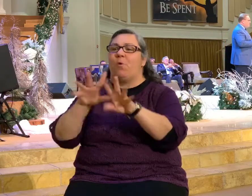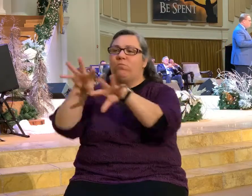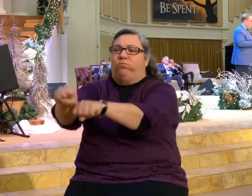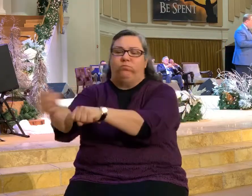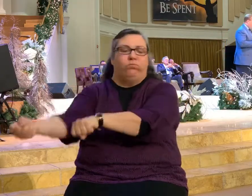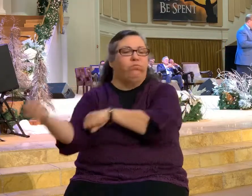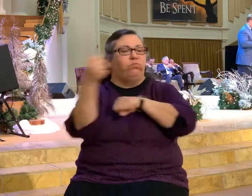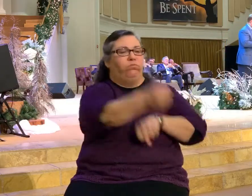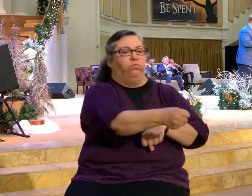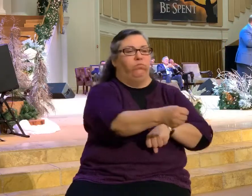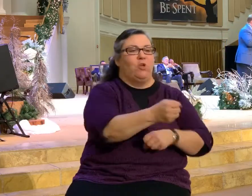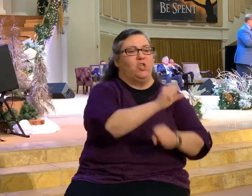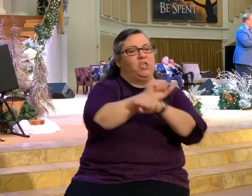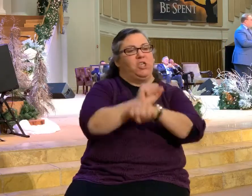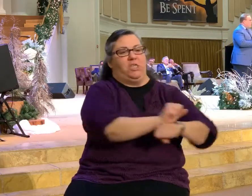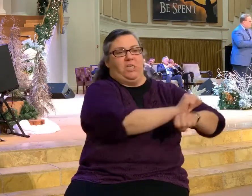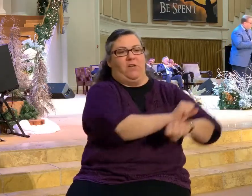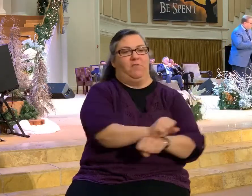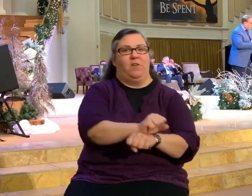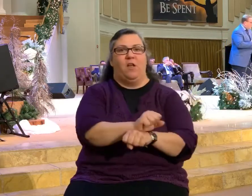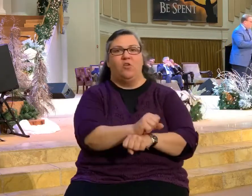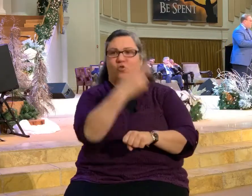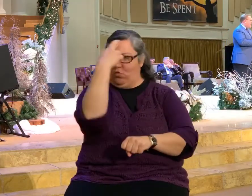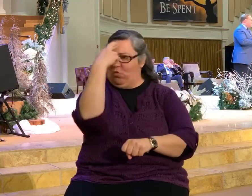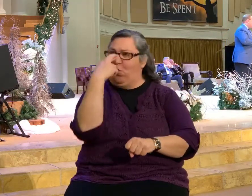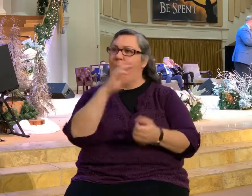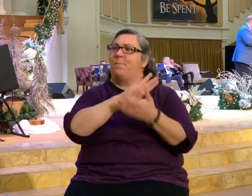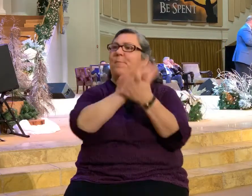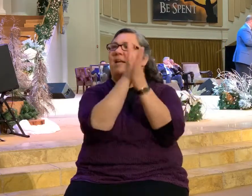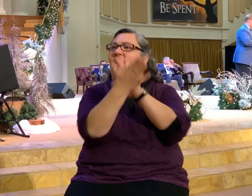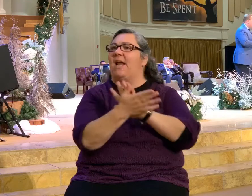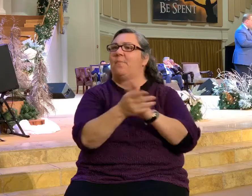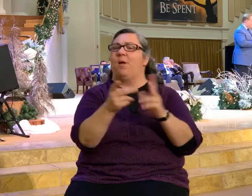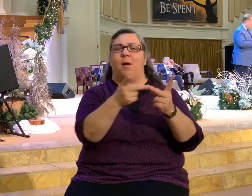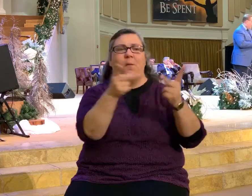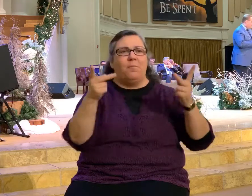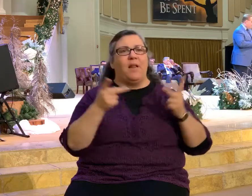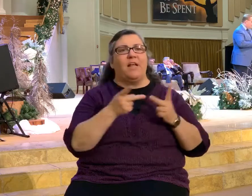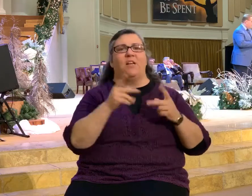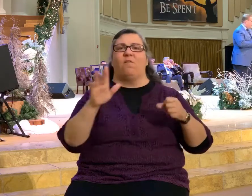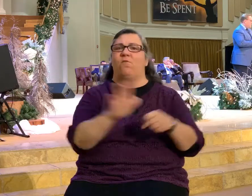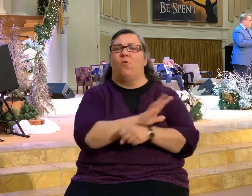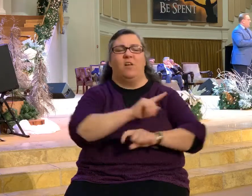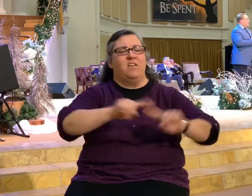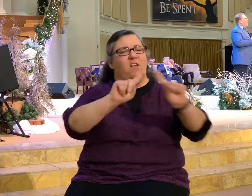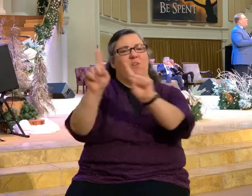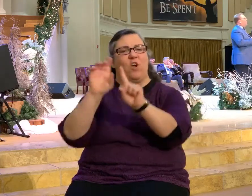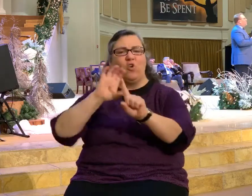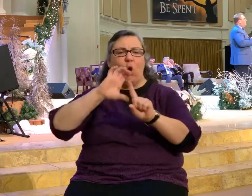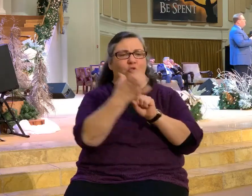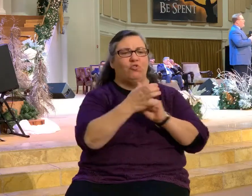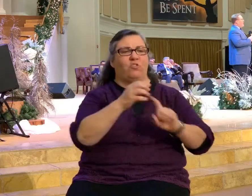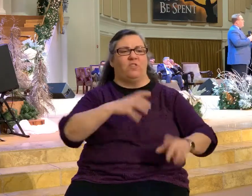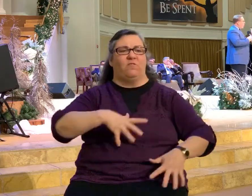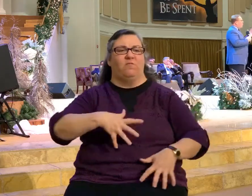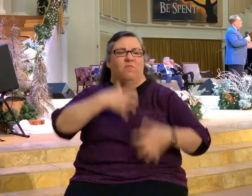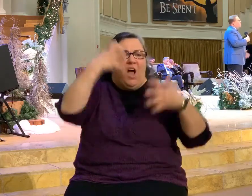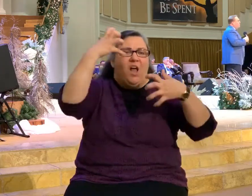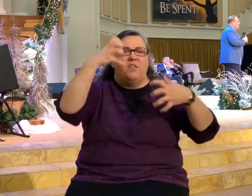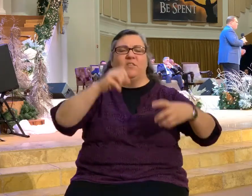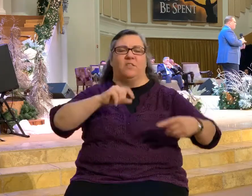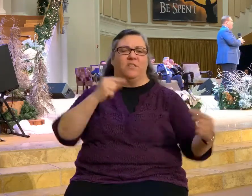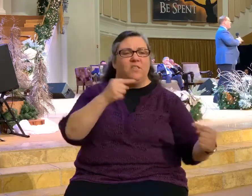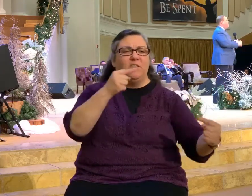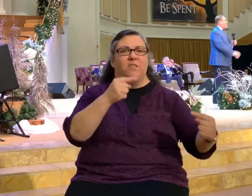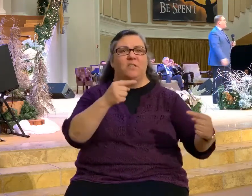a melting pot of culture and prisoners and decadence and violence. They learned that in Rome